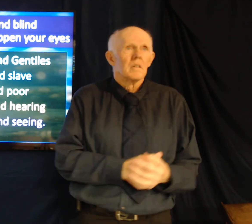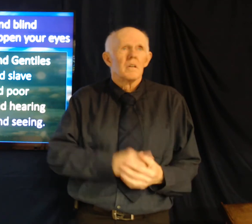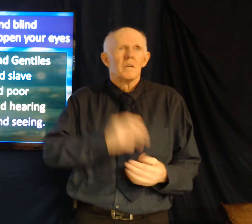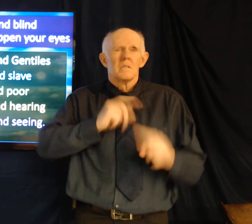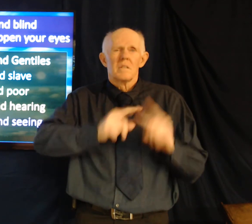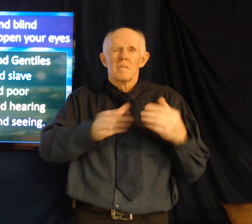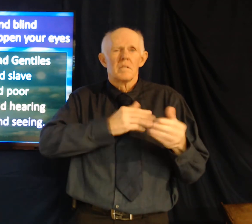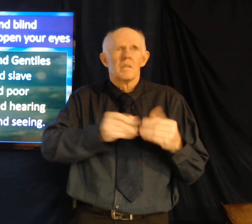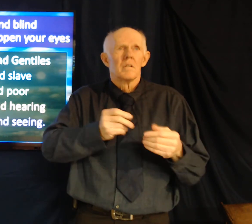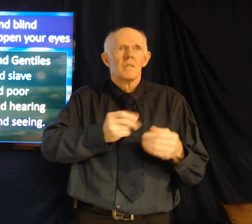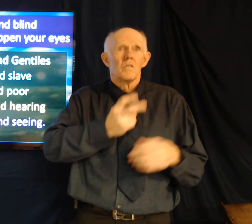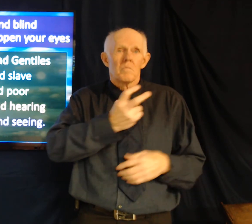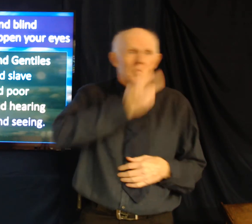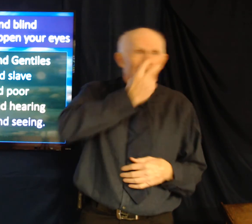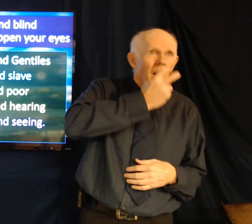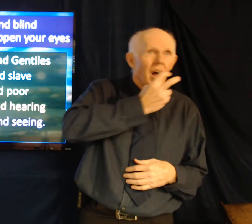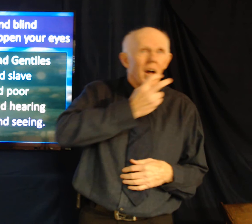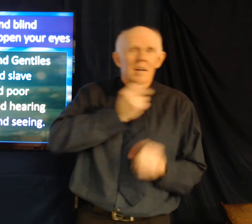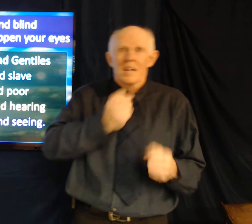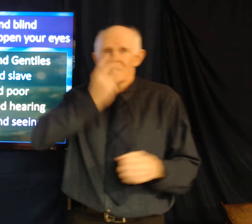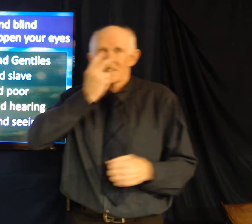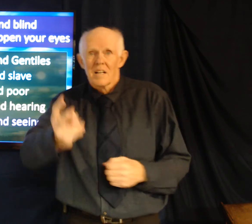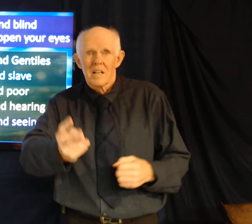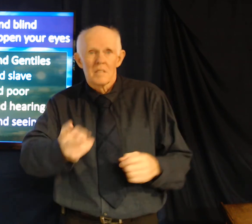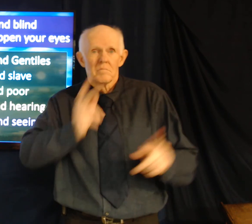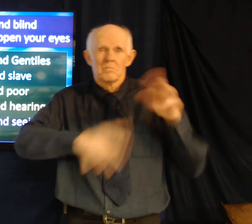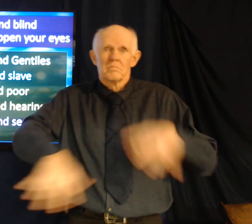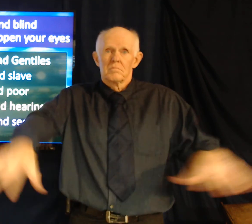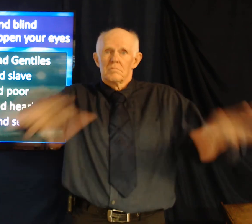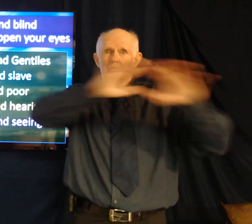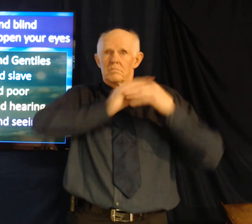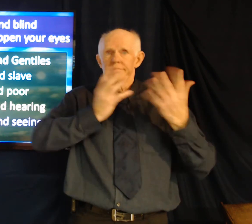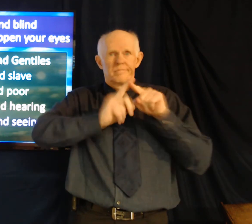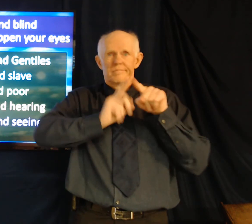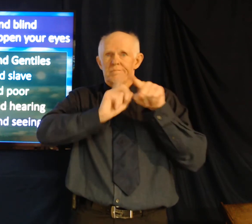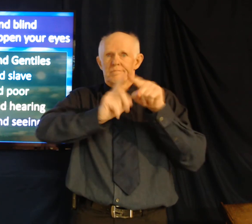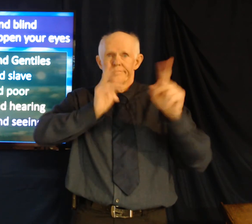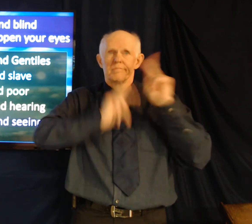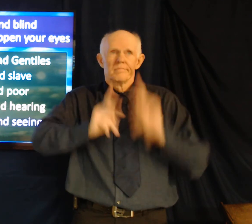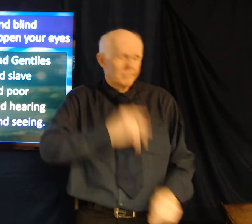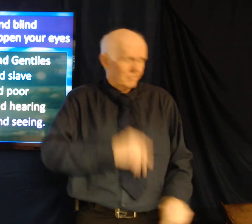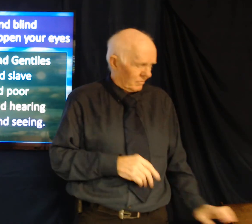no difference between blind and seeing no difference